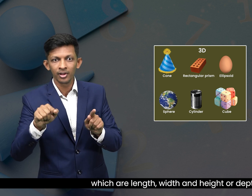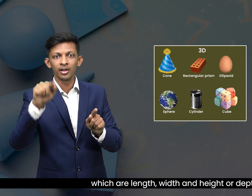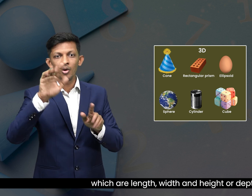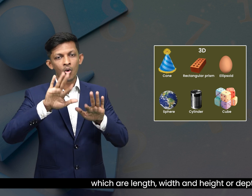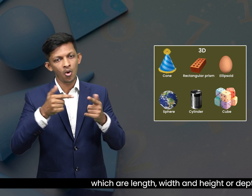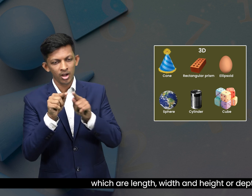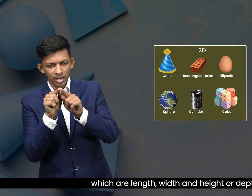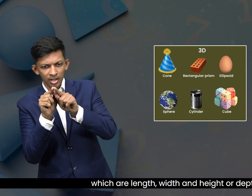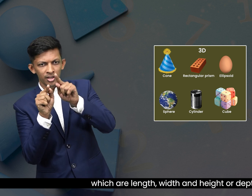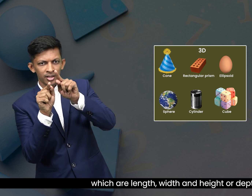height or depth.